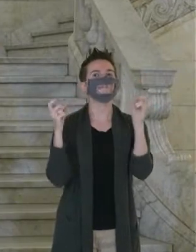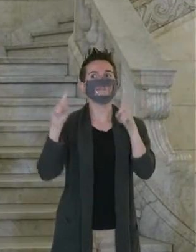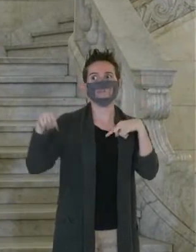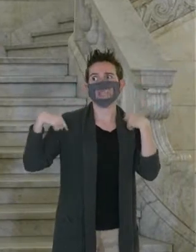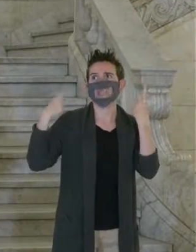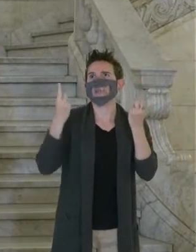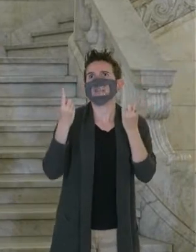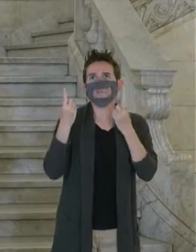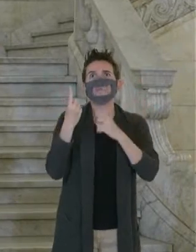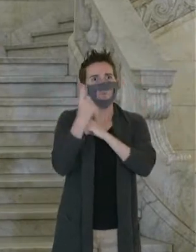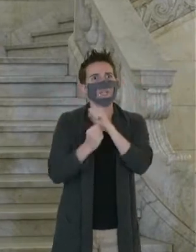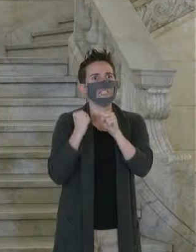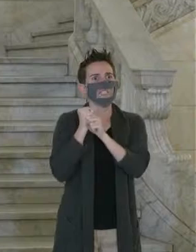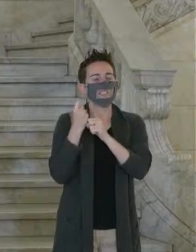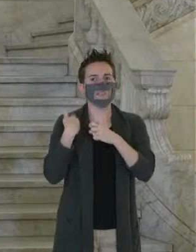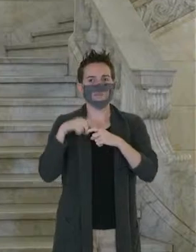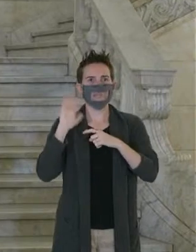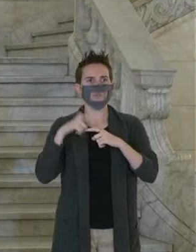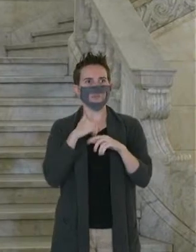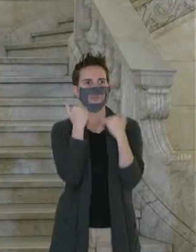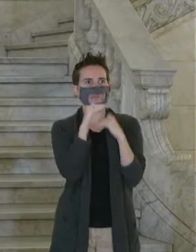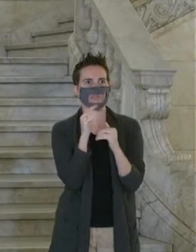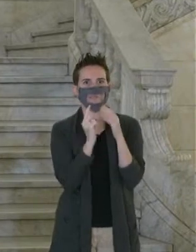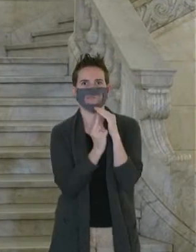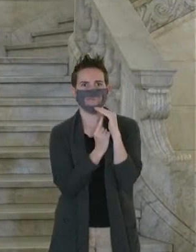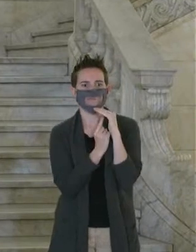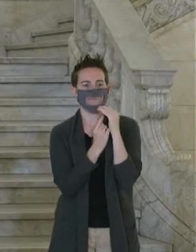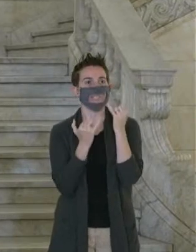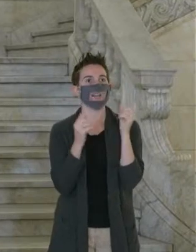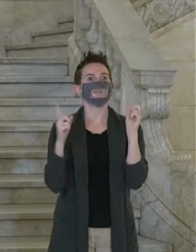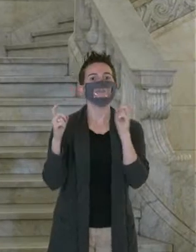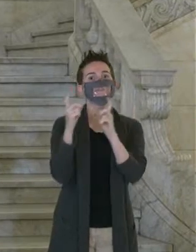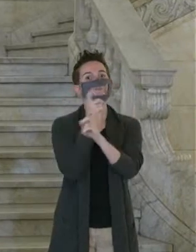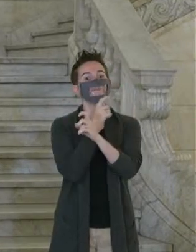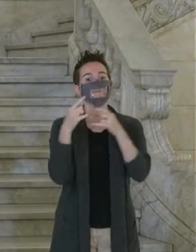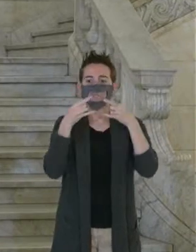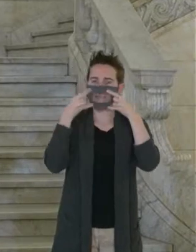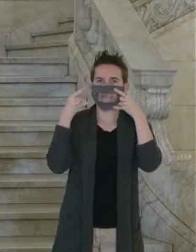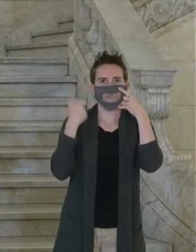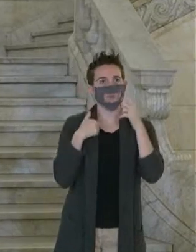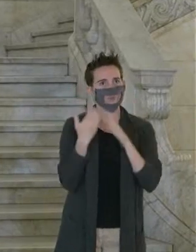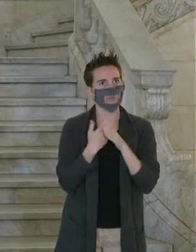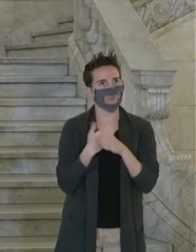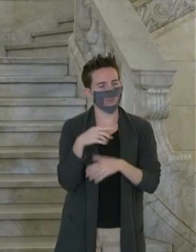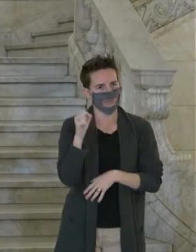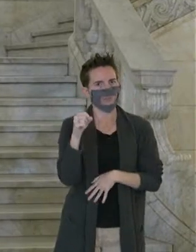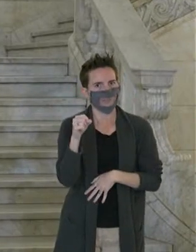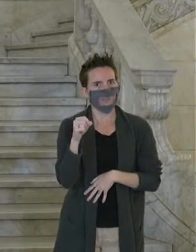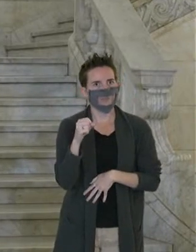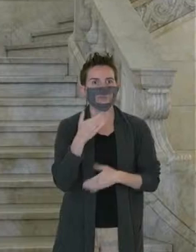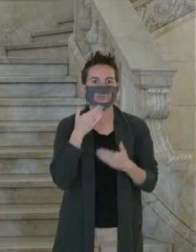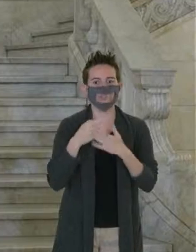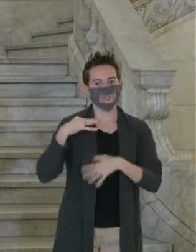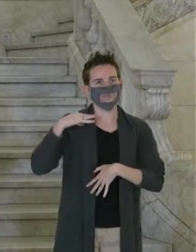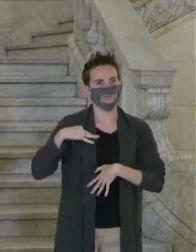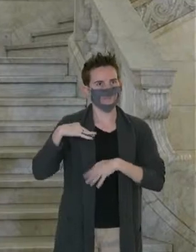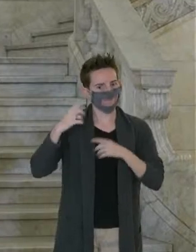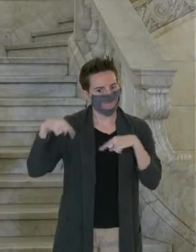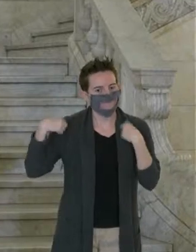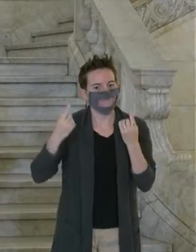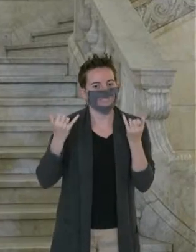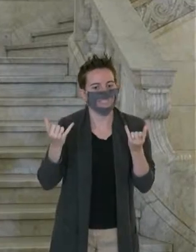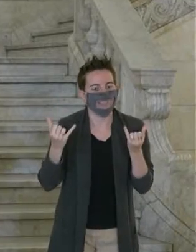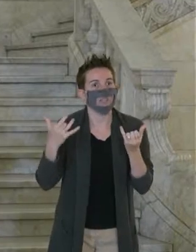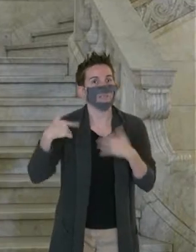in almost a year. Masks were a small inconvenience to get us to where we are today. It's a historic moment